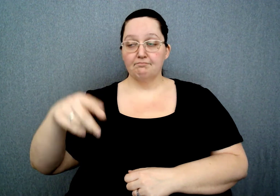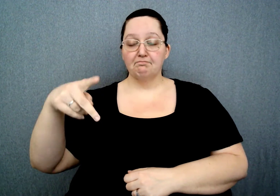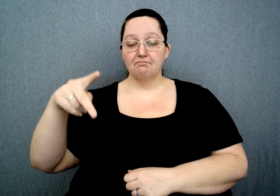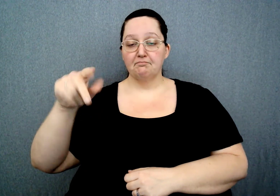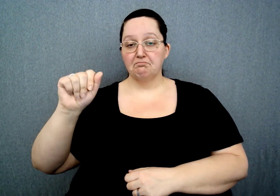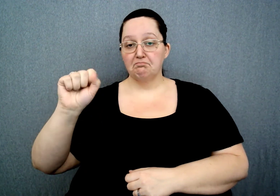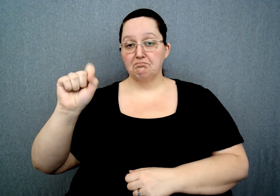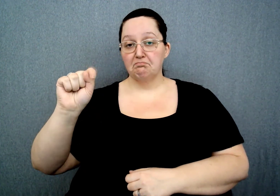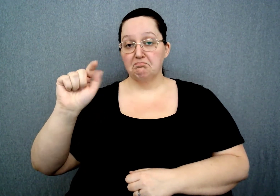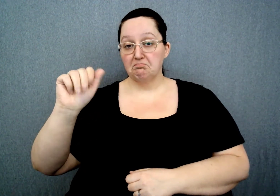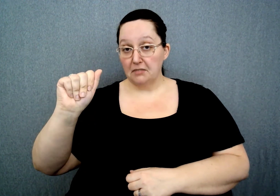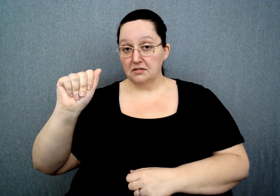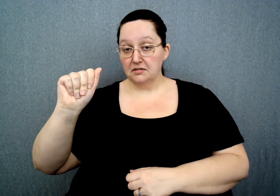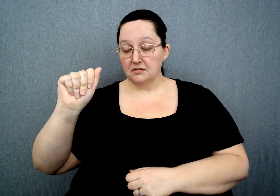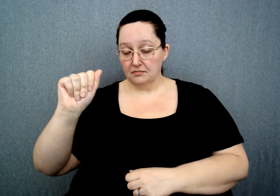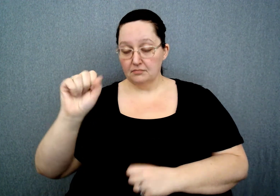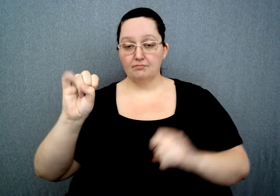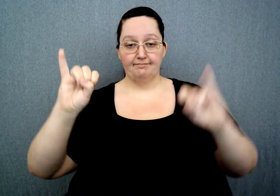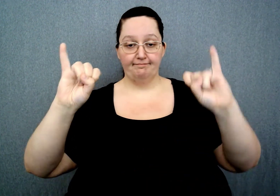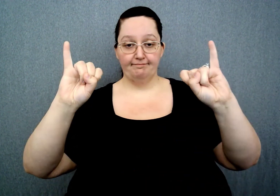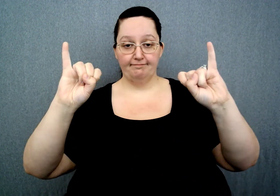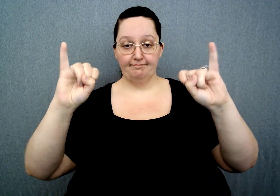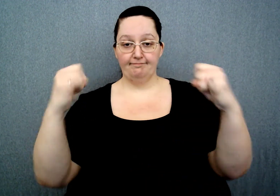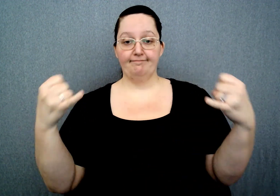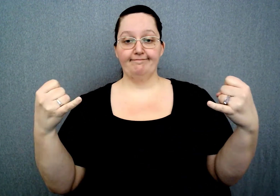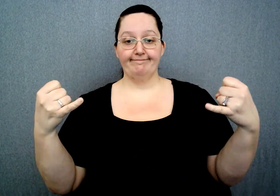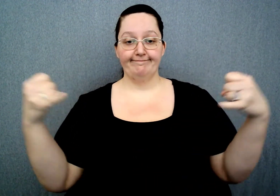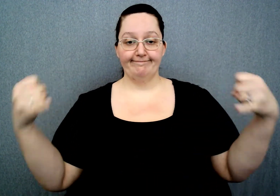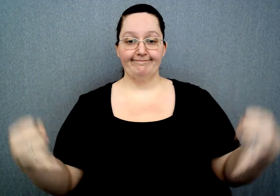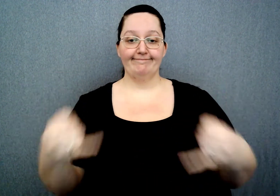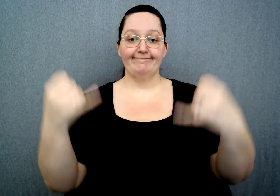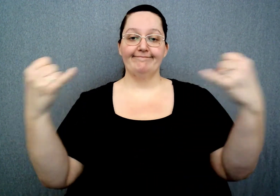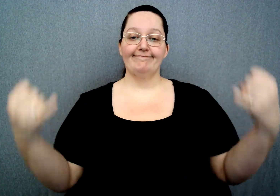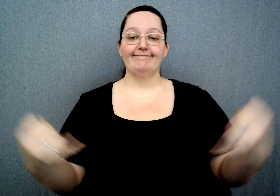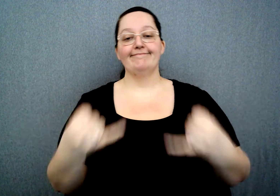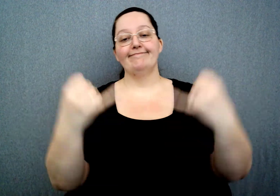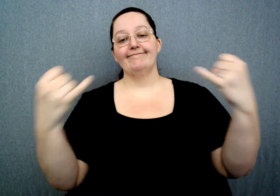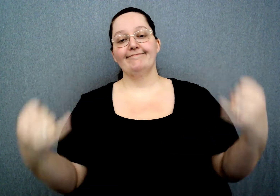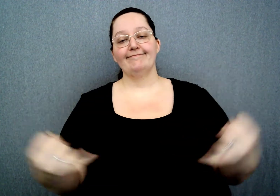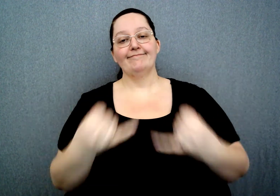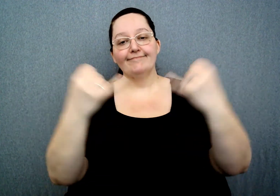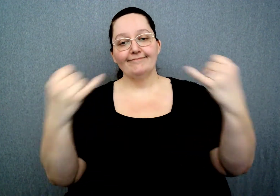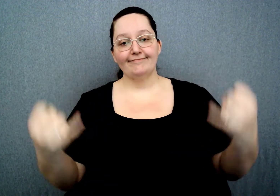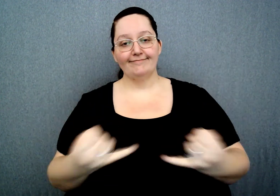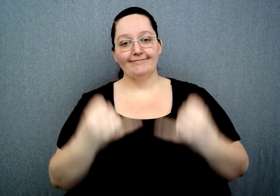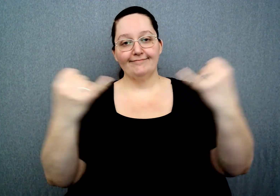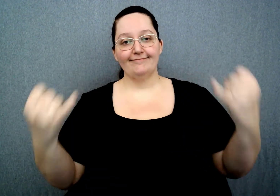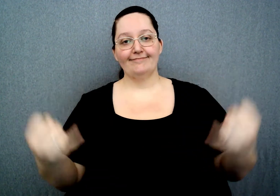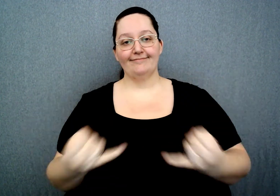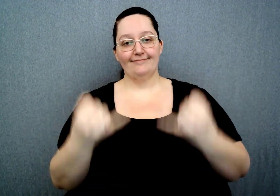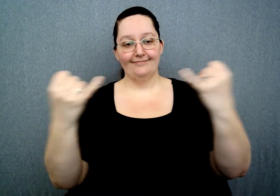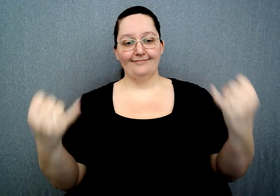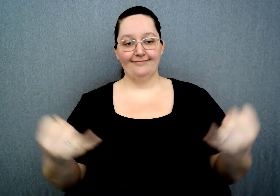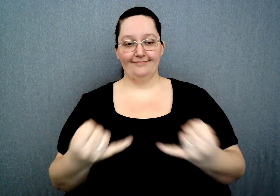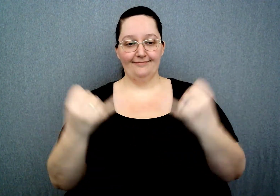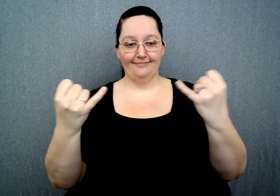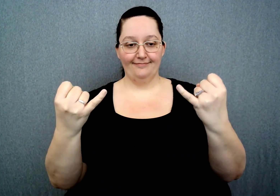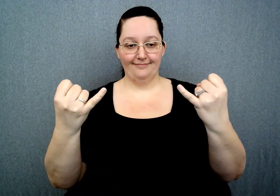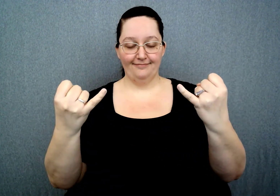Spaghetti. This is the same sign used for pasta. 2 eyes. Does if you are mixing the spaghetti together.